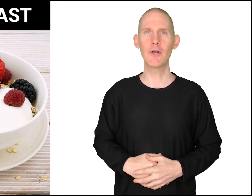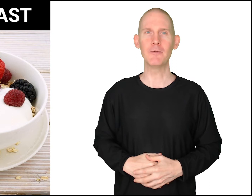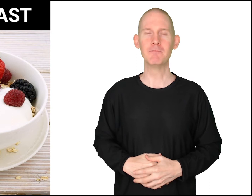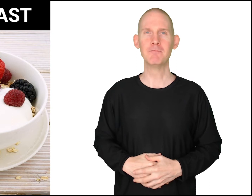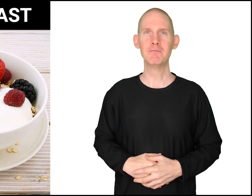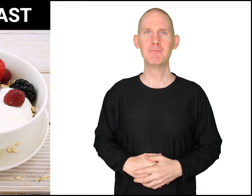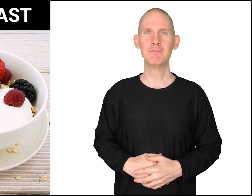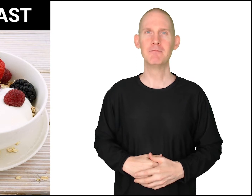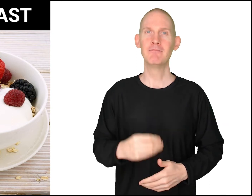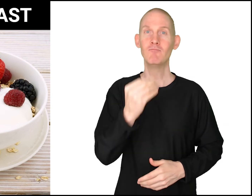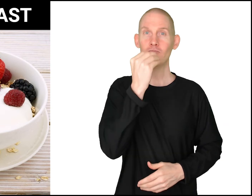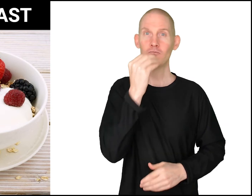go.